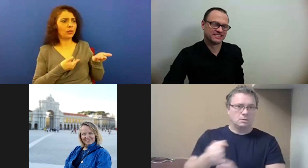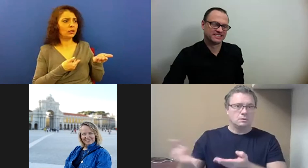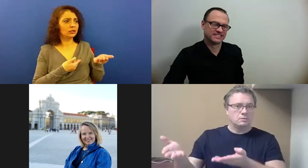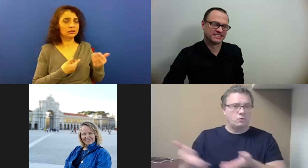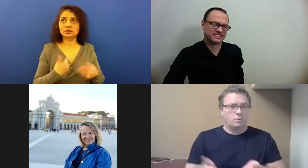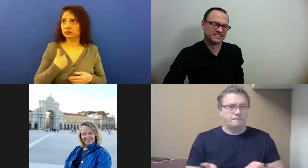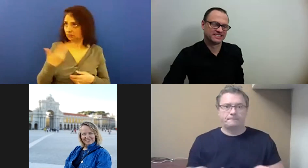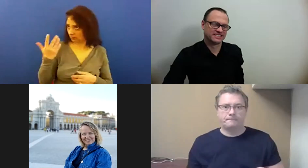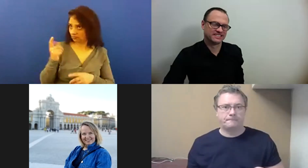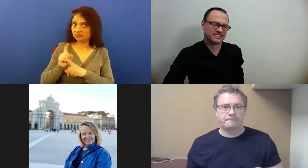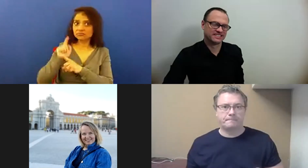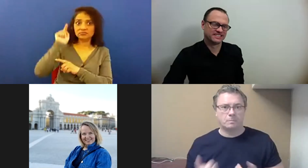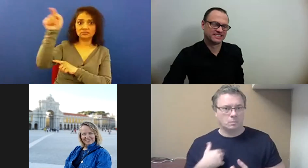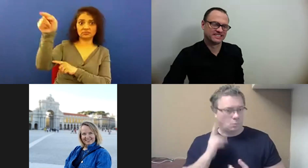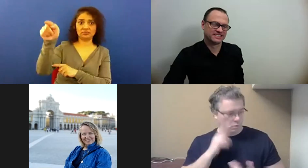And I was told at the conference,